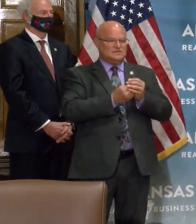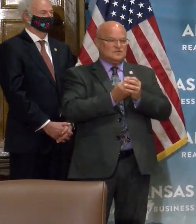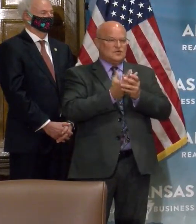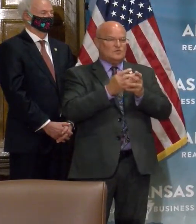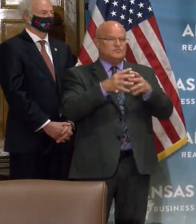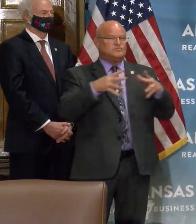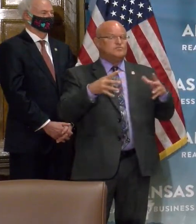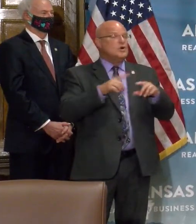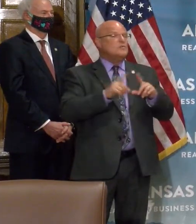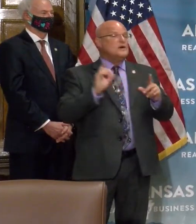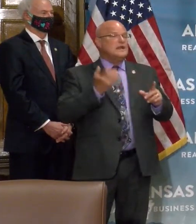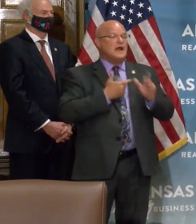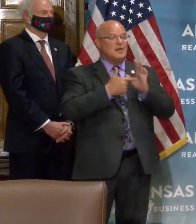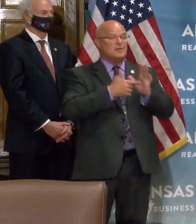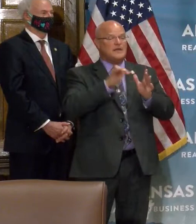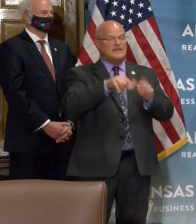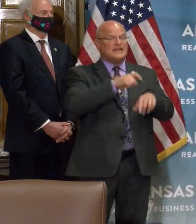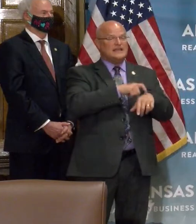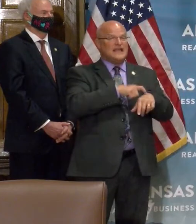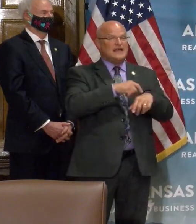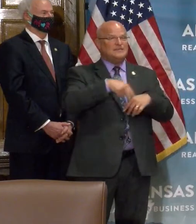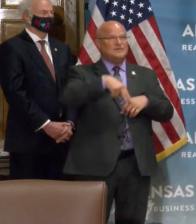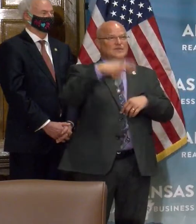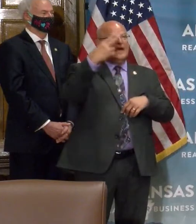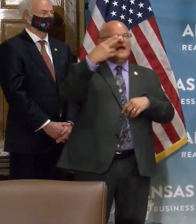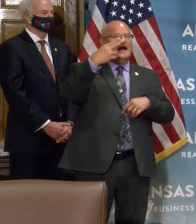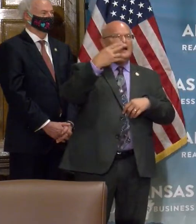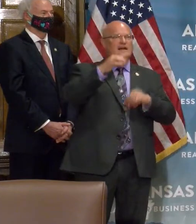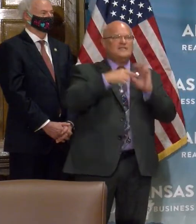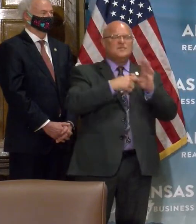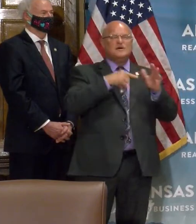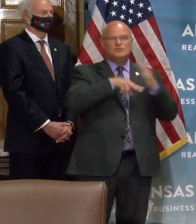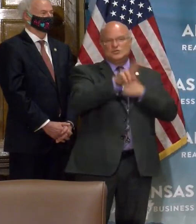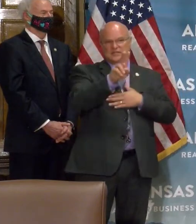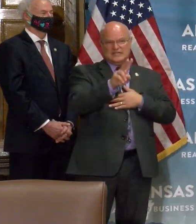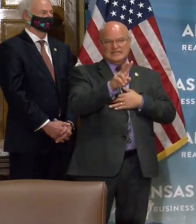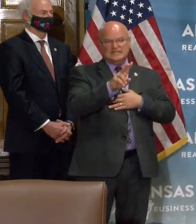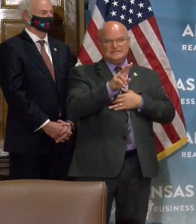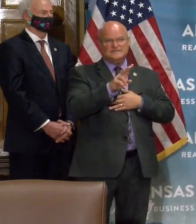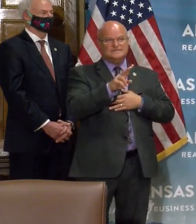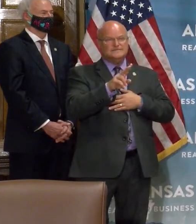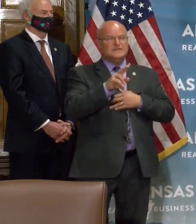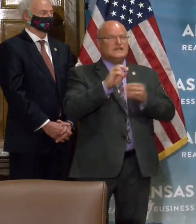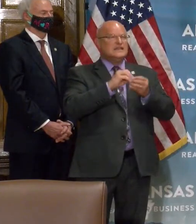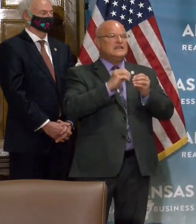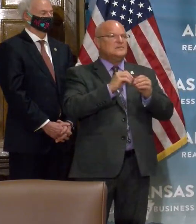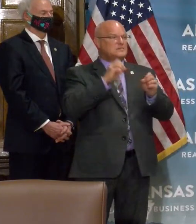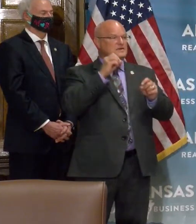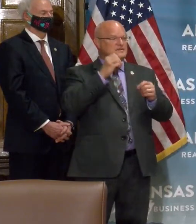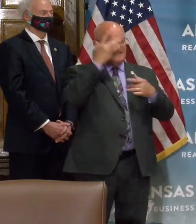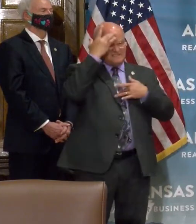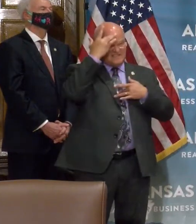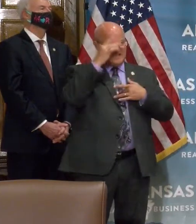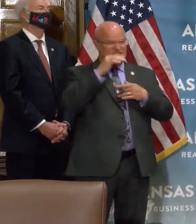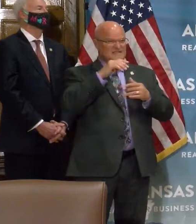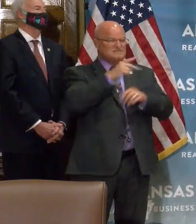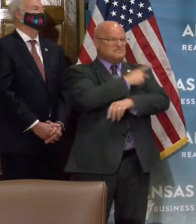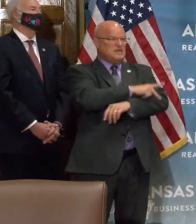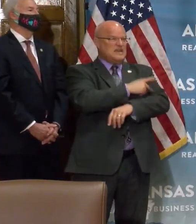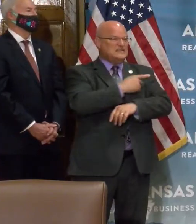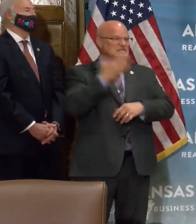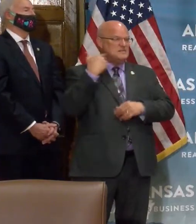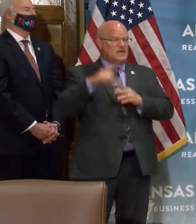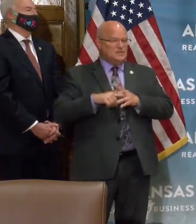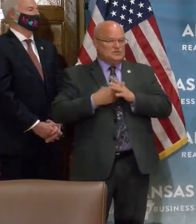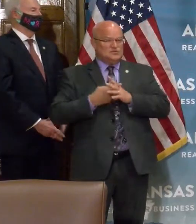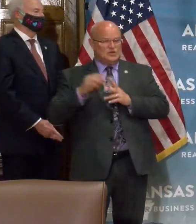growing. But our model at that time was the high end of models predicting the number of infected patients back when